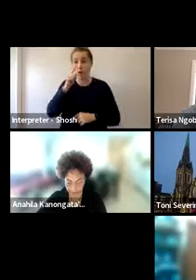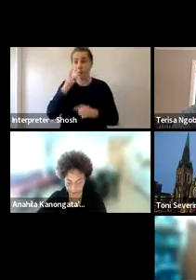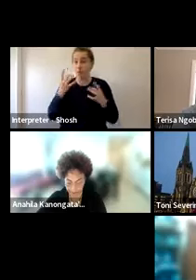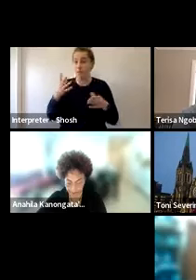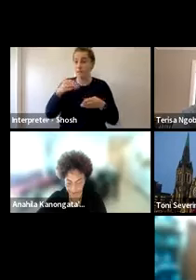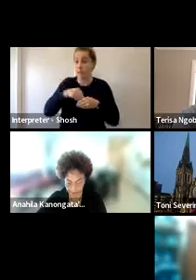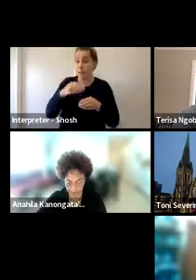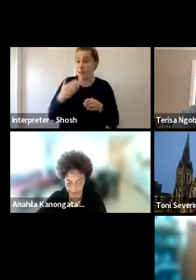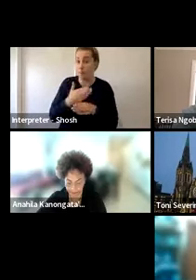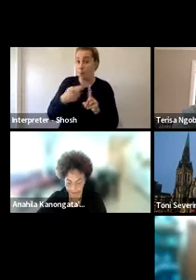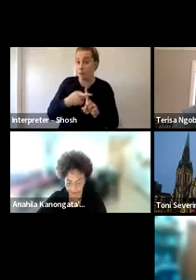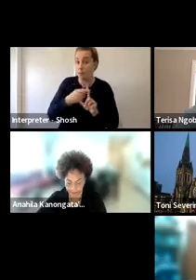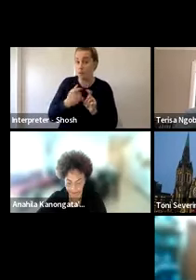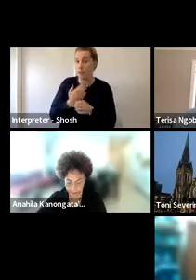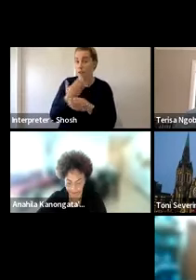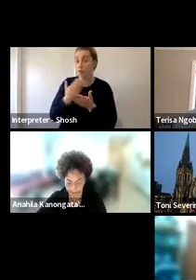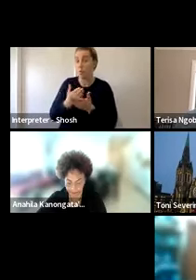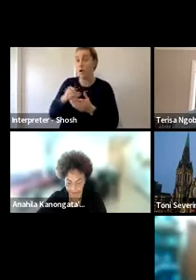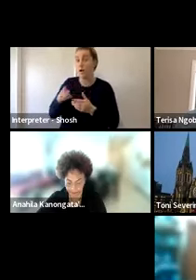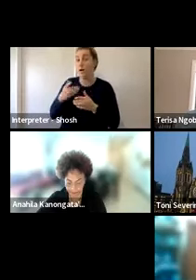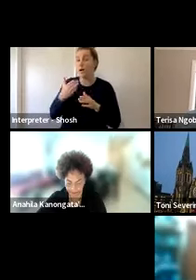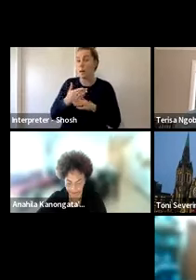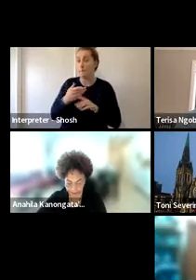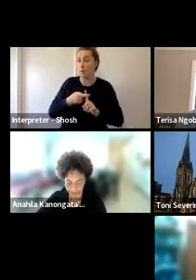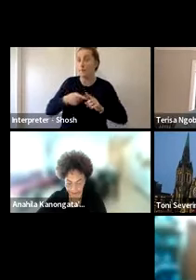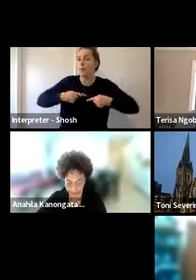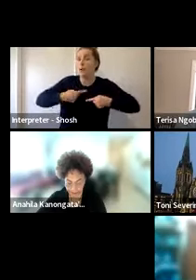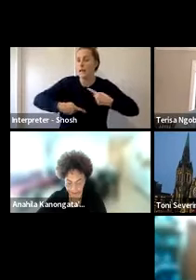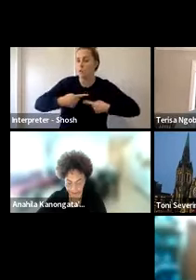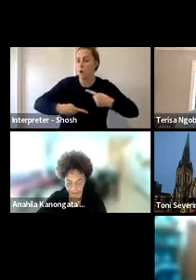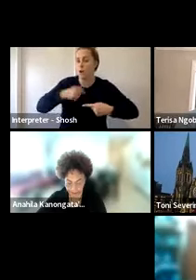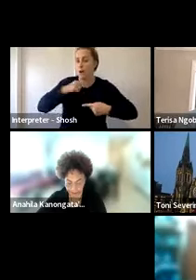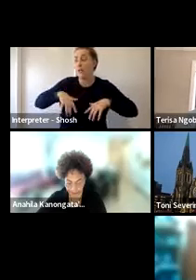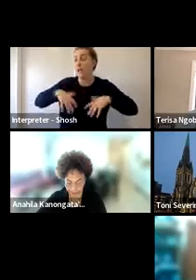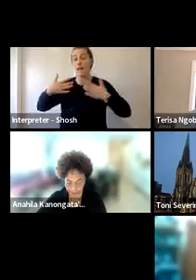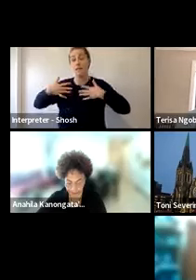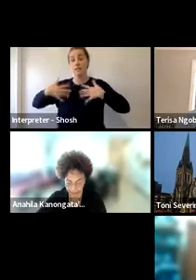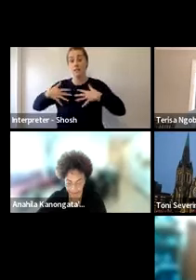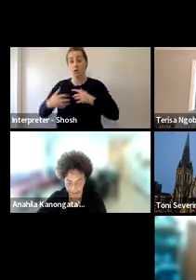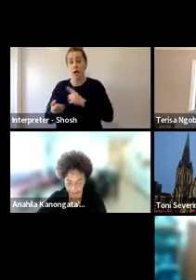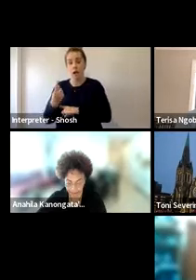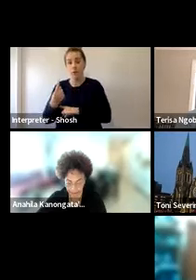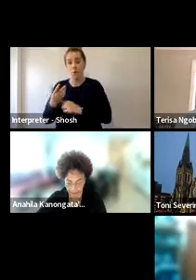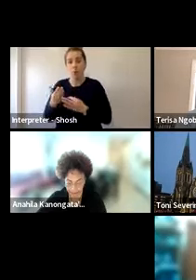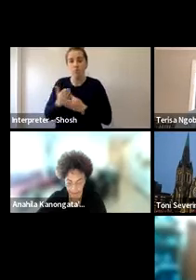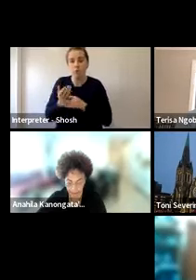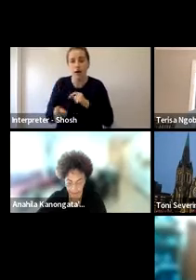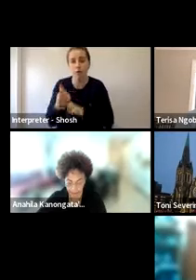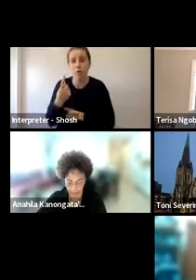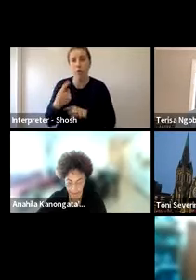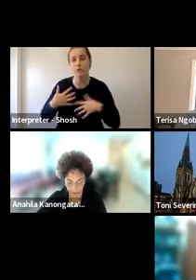it's about making sure that their employment stays intact if they should have a breakthrough seizure.